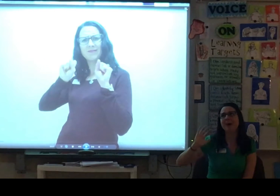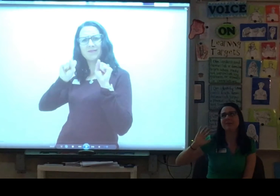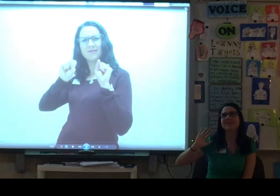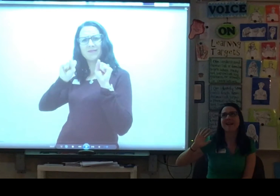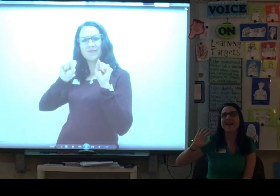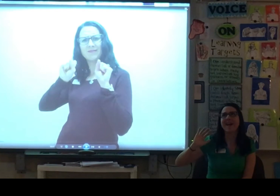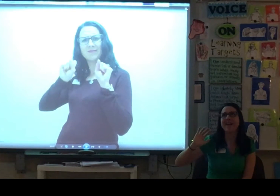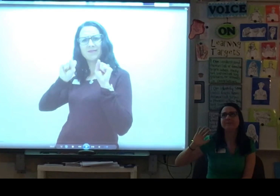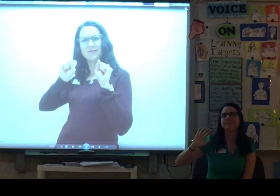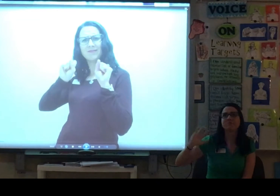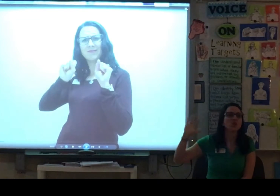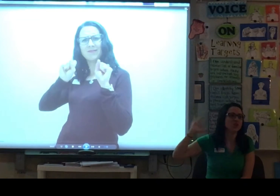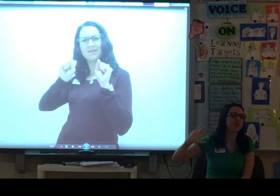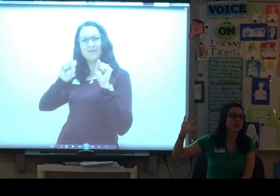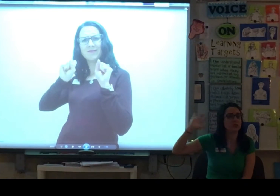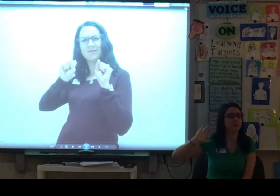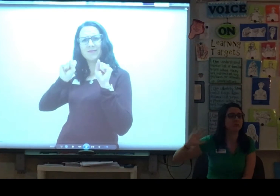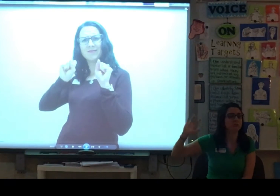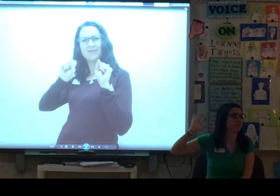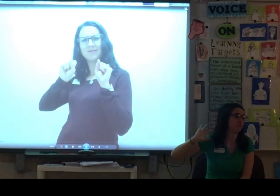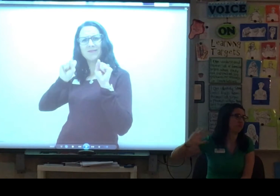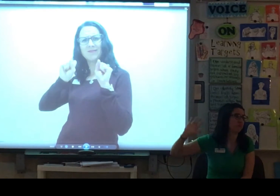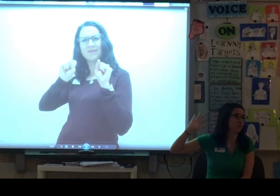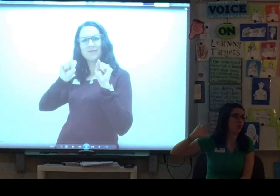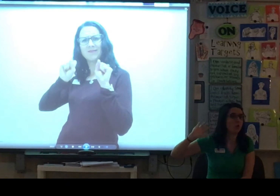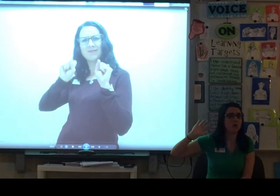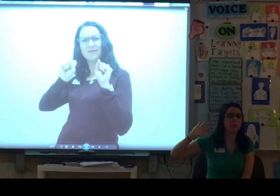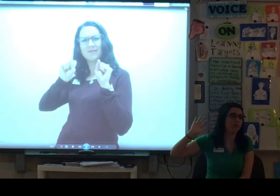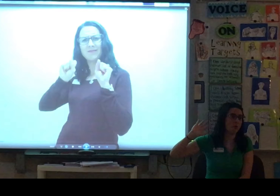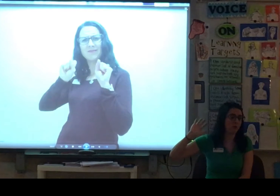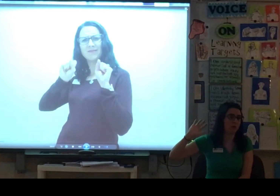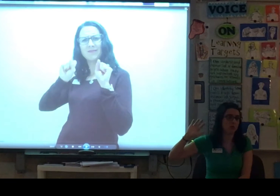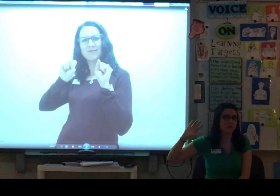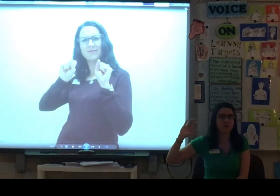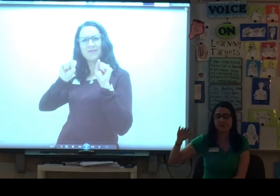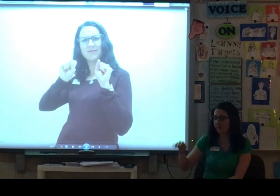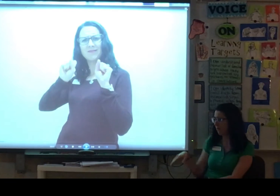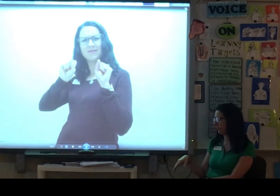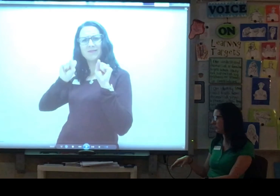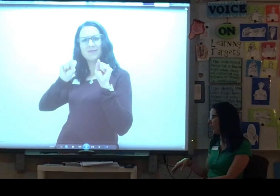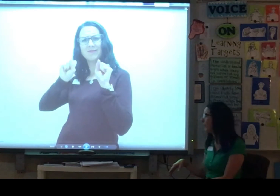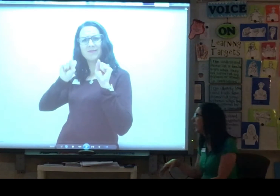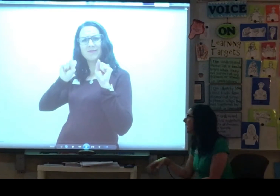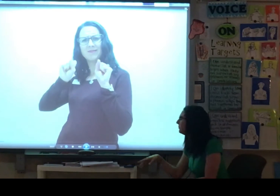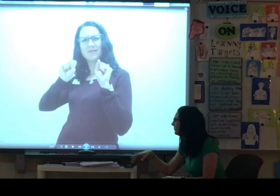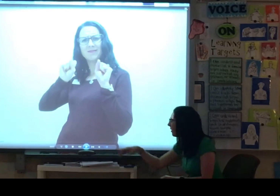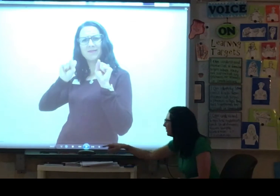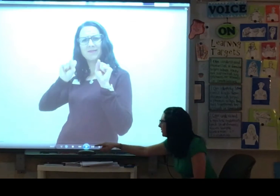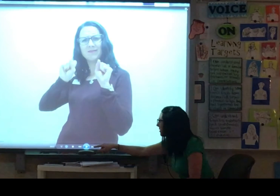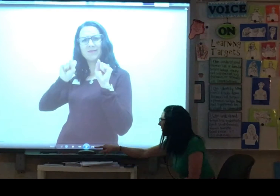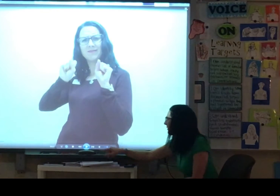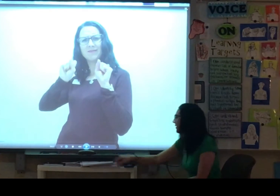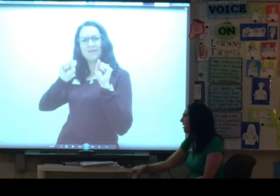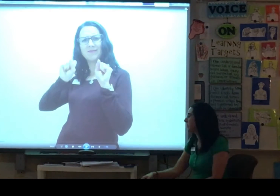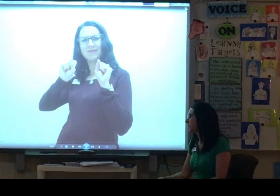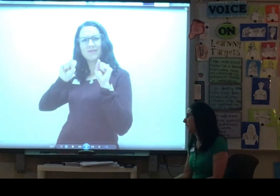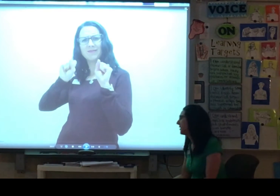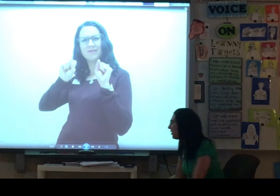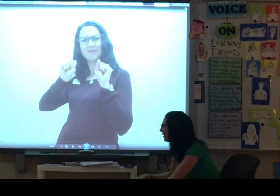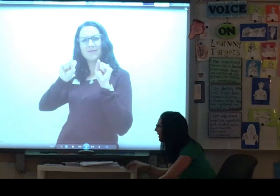probably say used to or before, one of those two. Alright, ready? Alright, I totally need